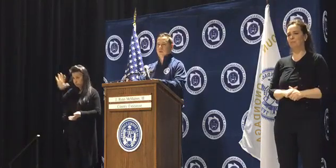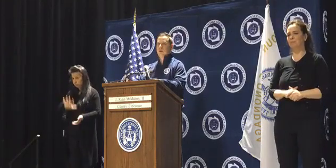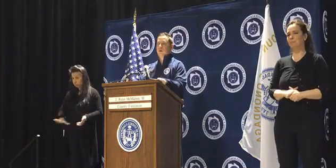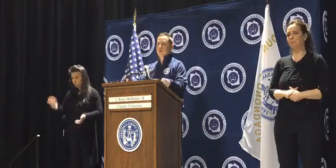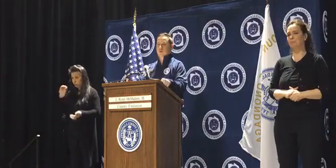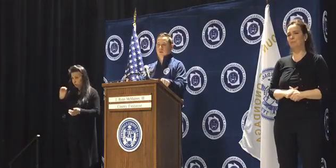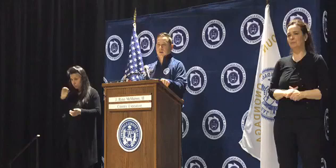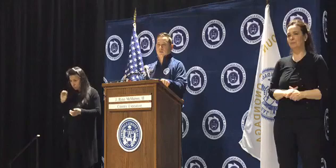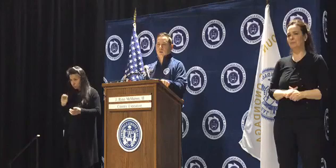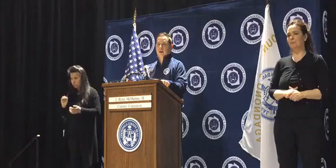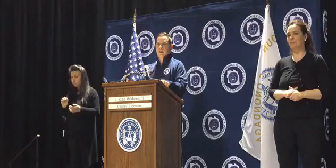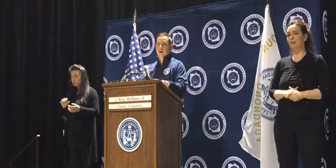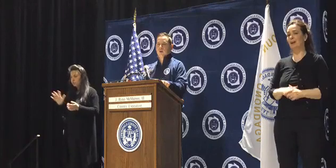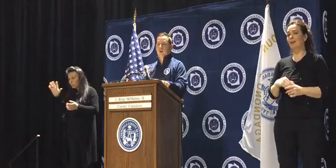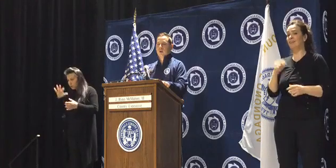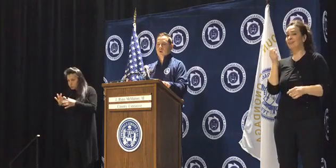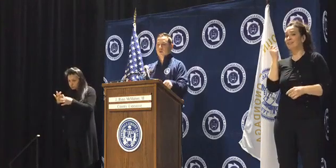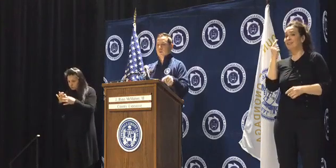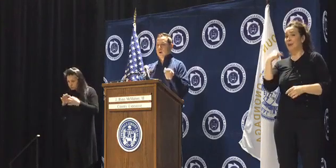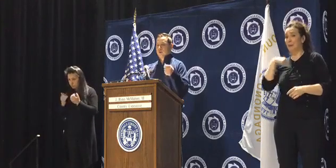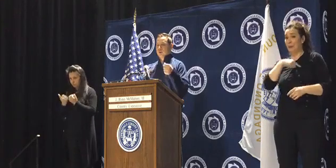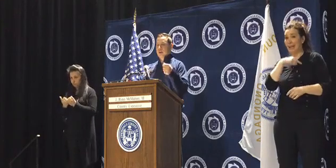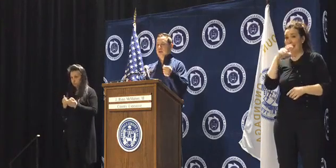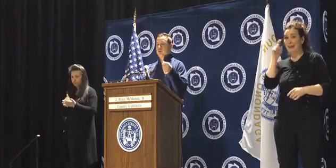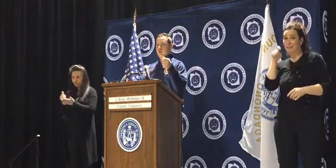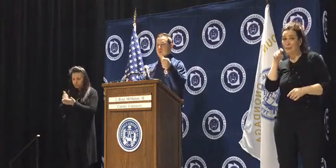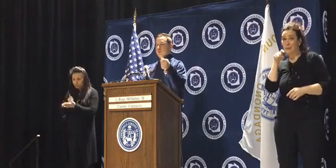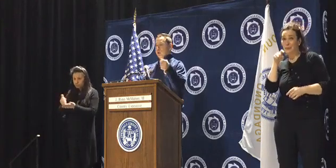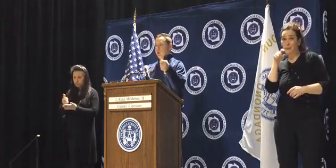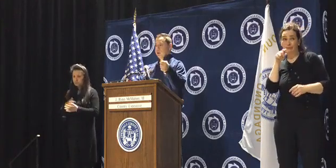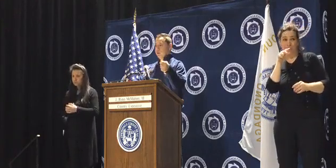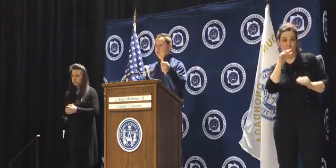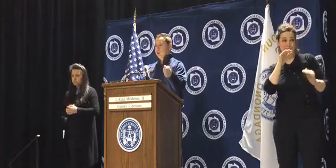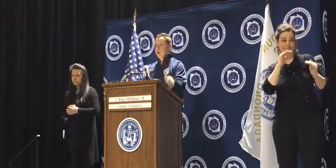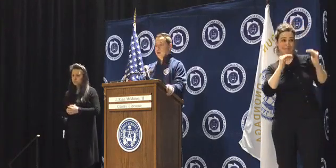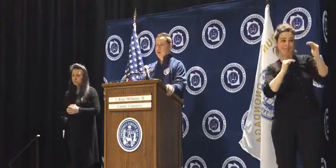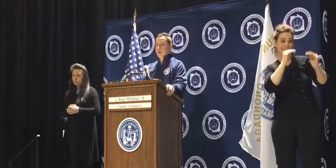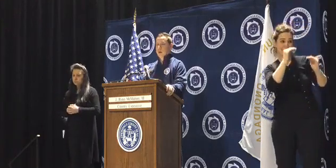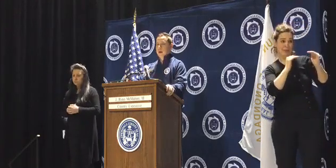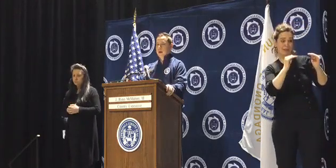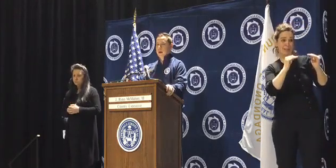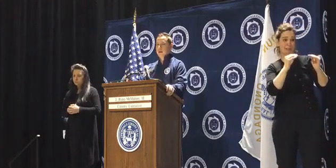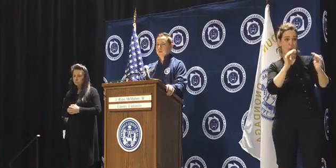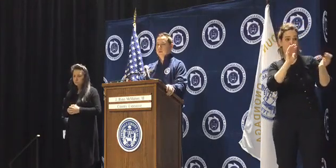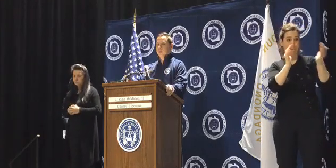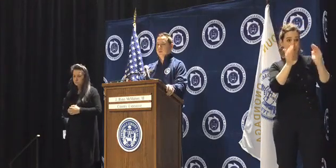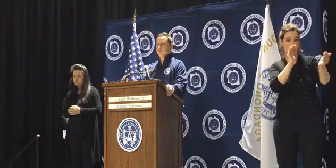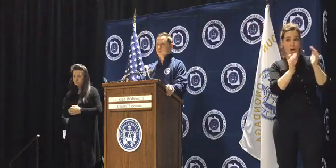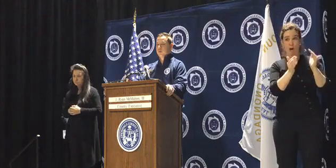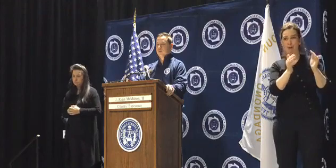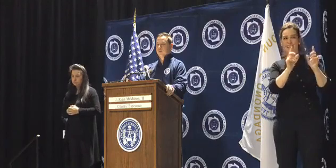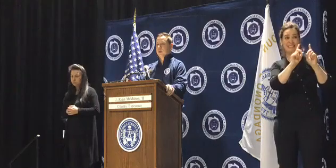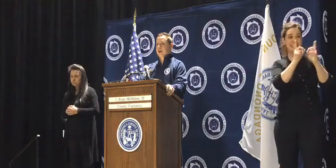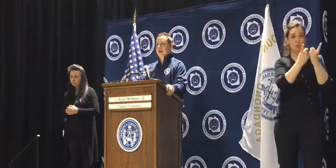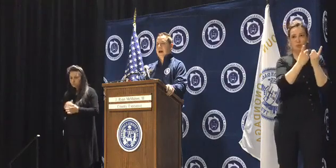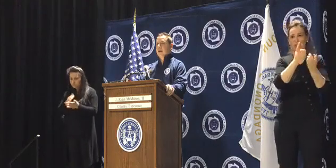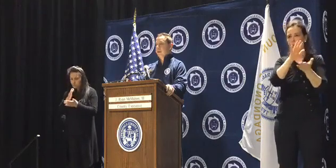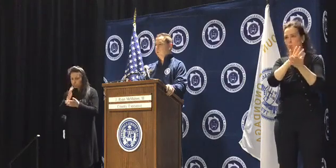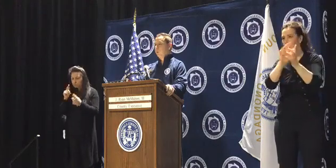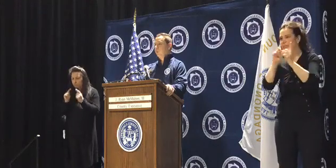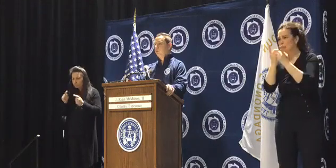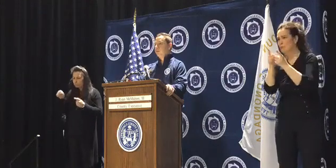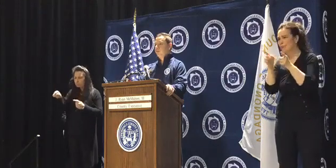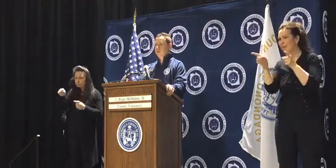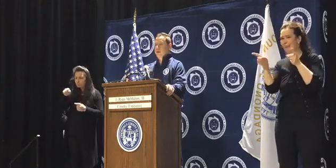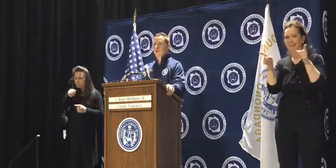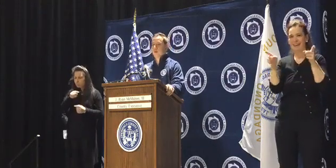inequities in districts right now as far as their continuity of learning goes right now. And some of those school districts, we're not going to highlight